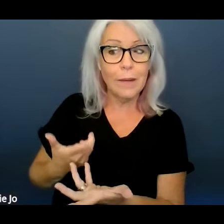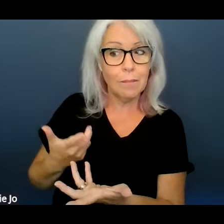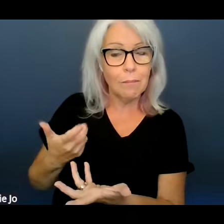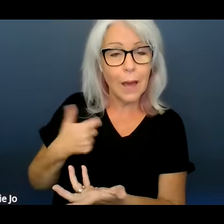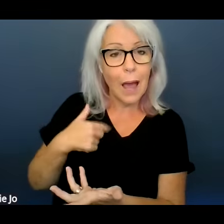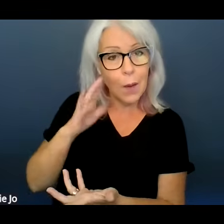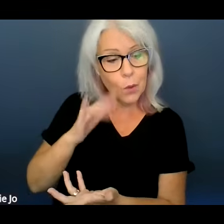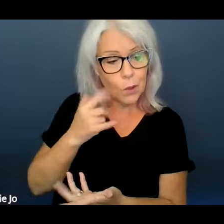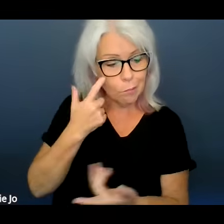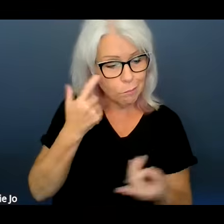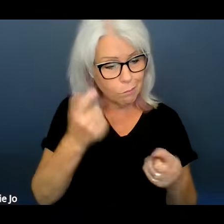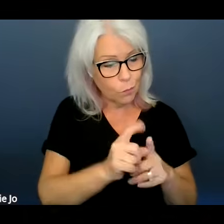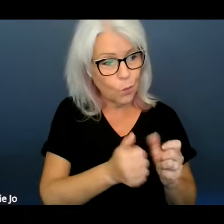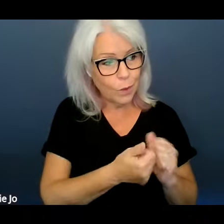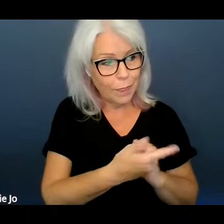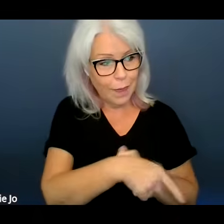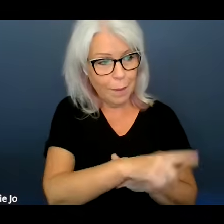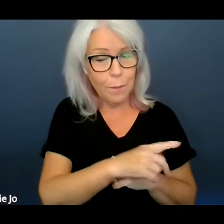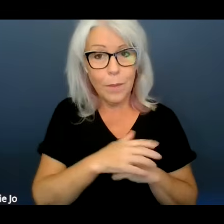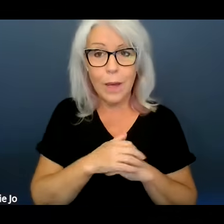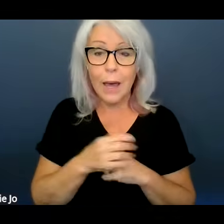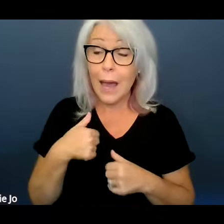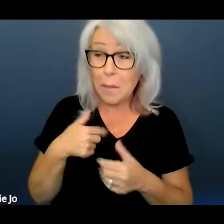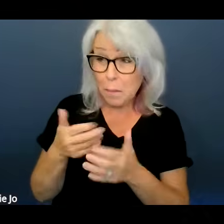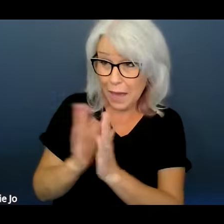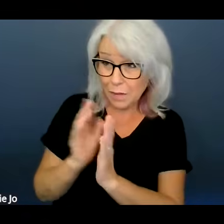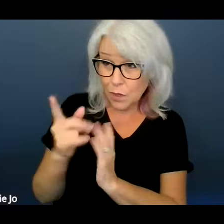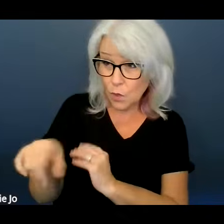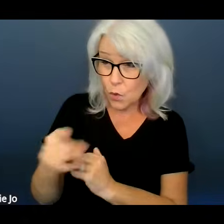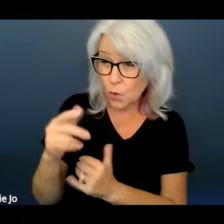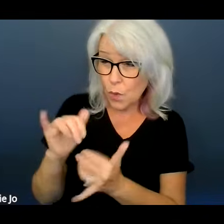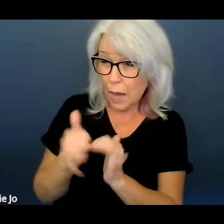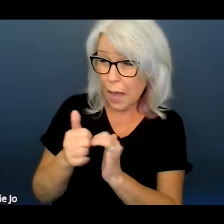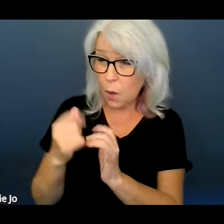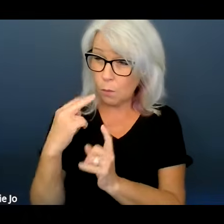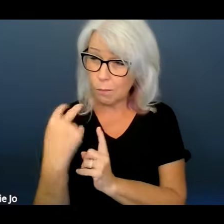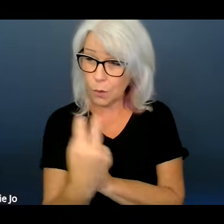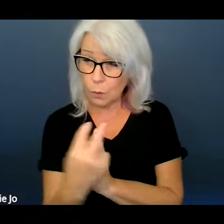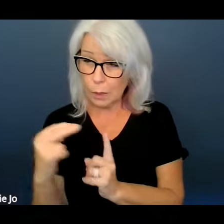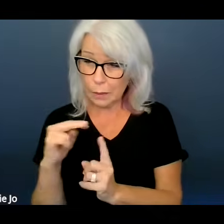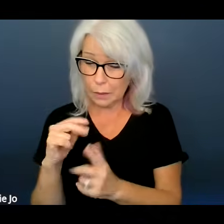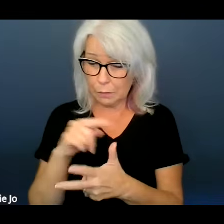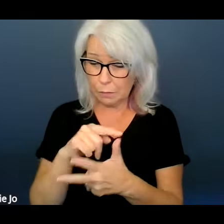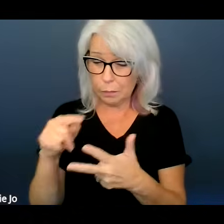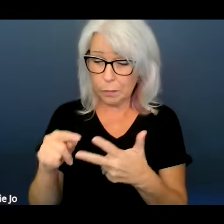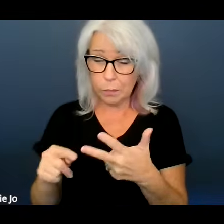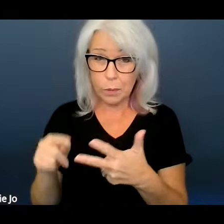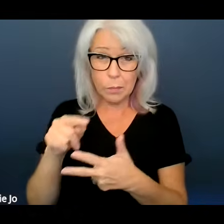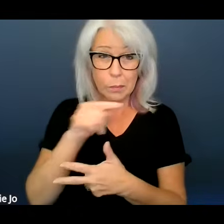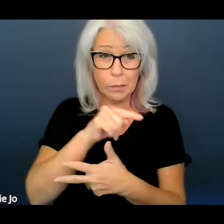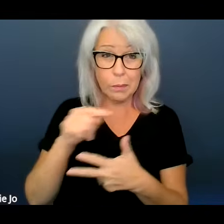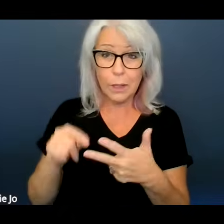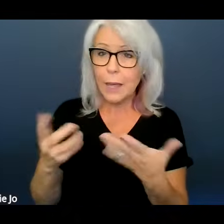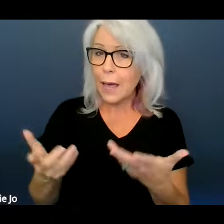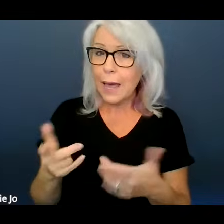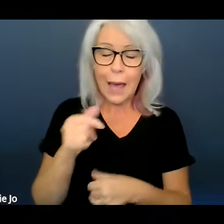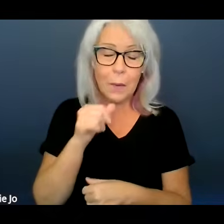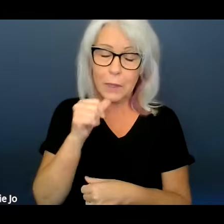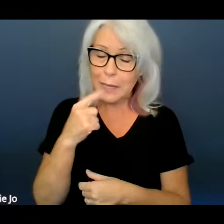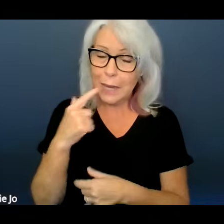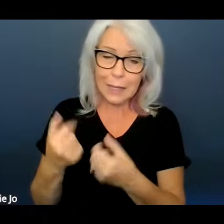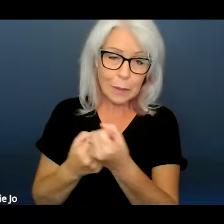you know, again, I'm asking you how you look at it. I would not typically be the part of this board that would